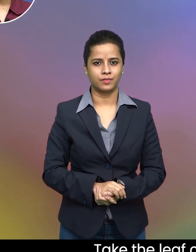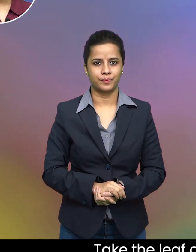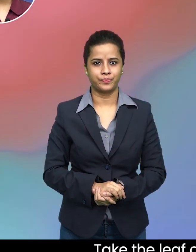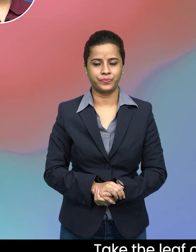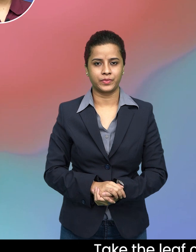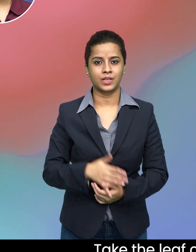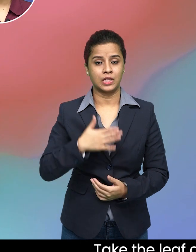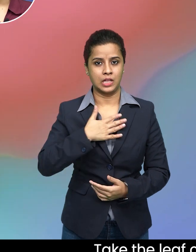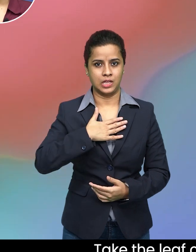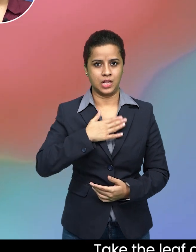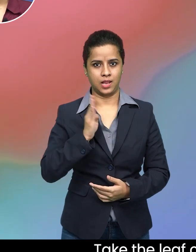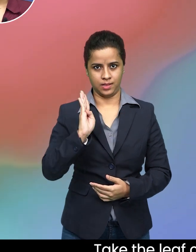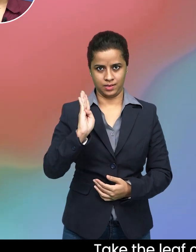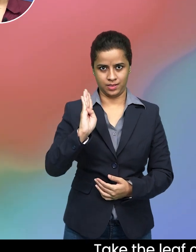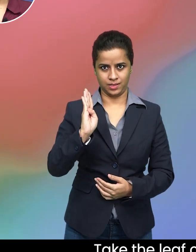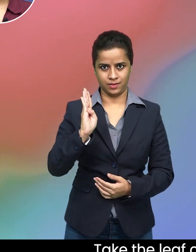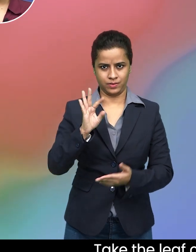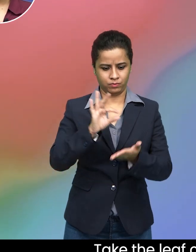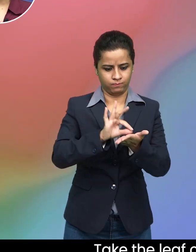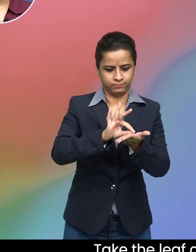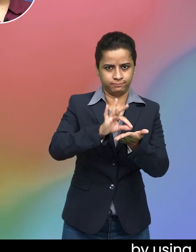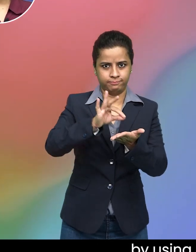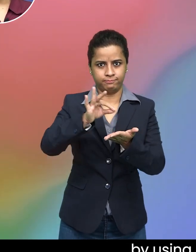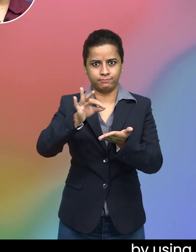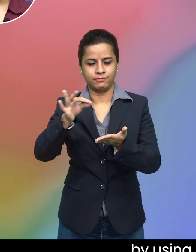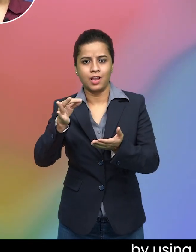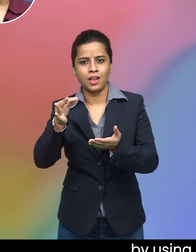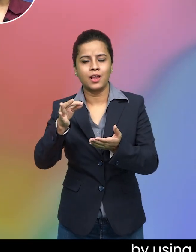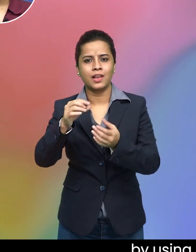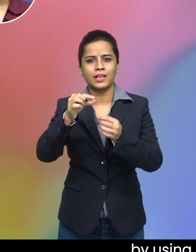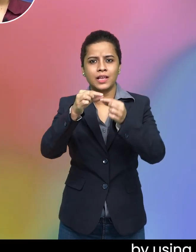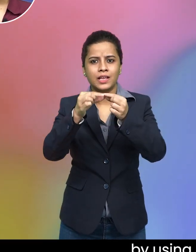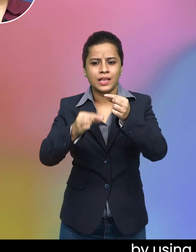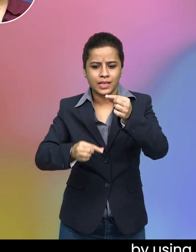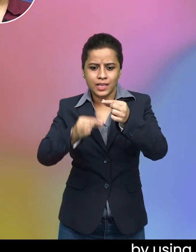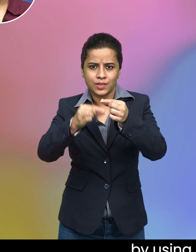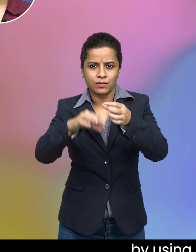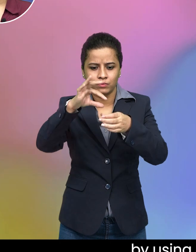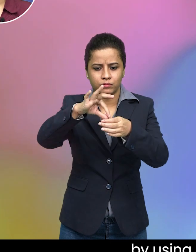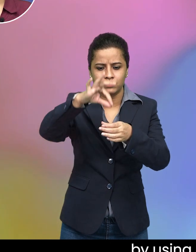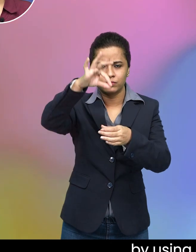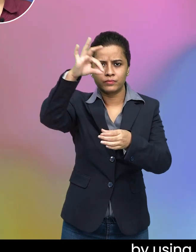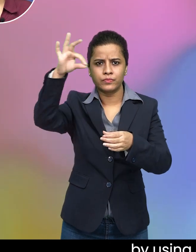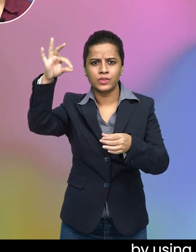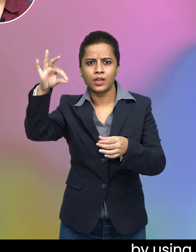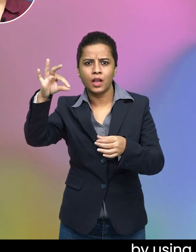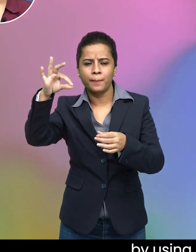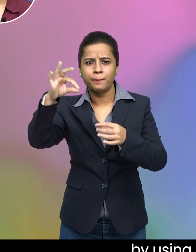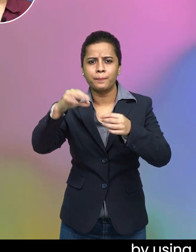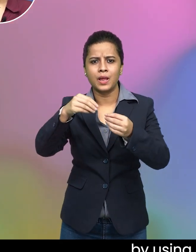Take the leaf carefully from the test tube by using a brush and observe.